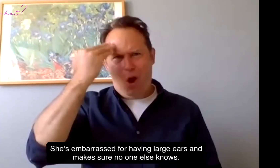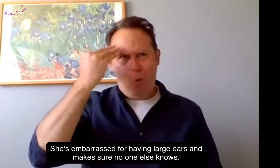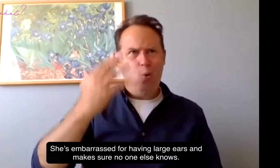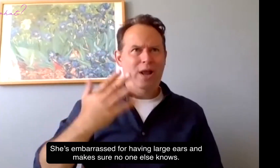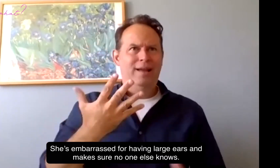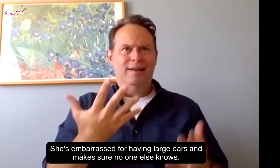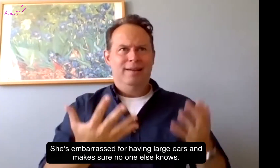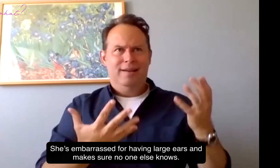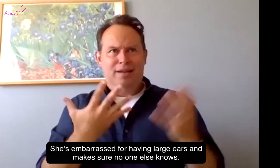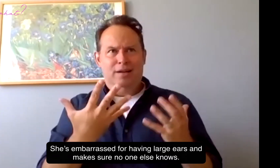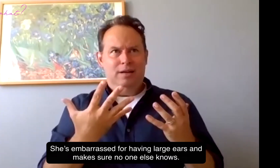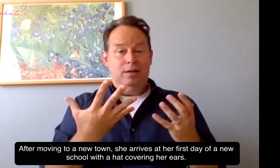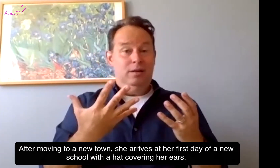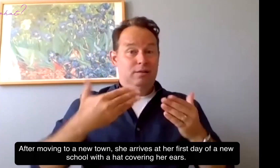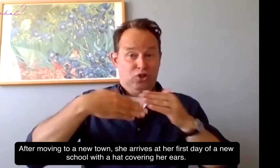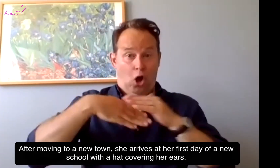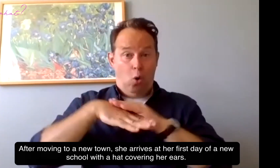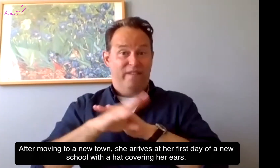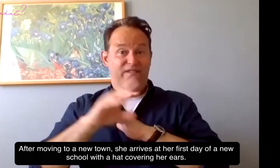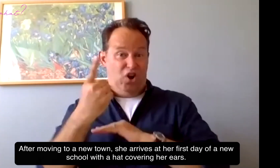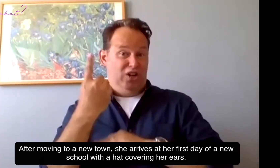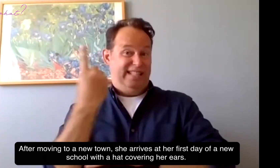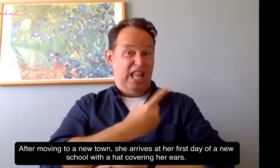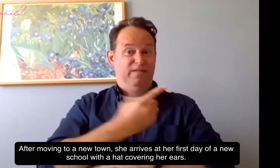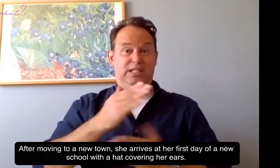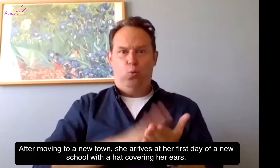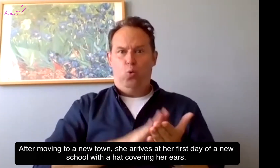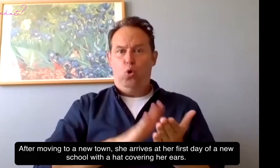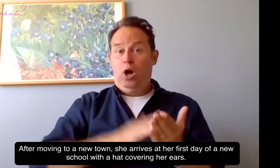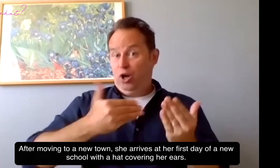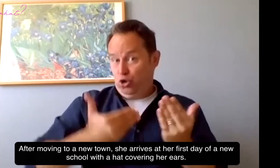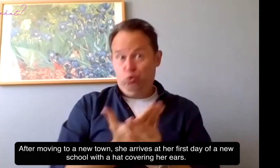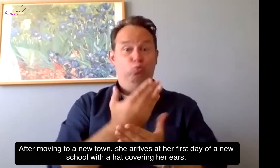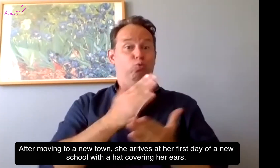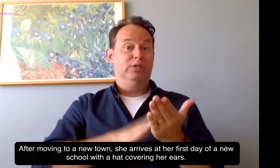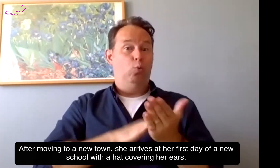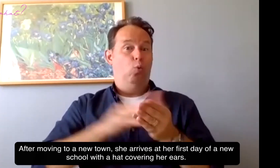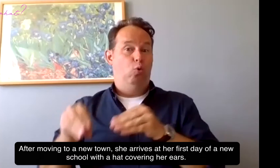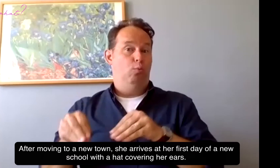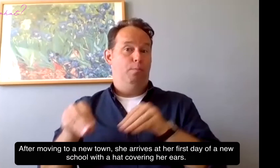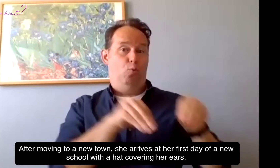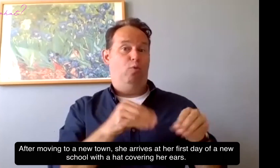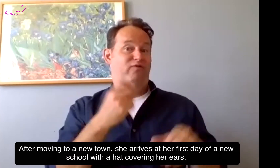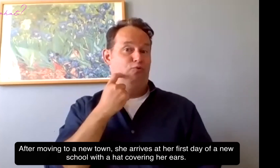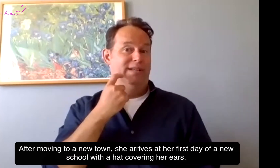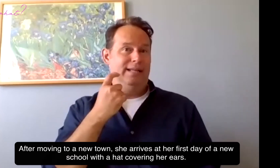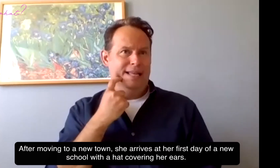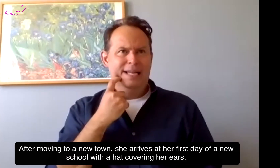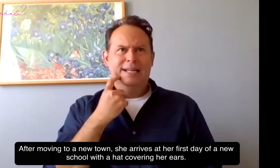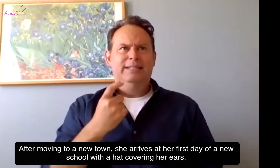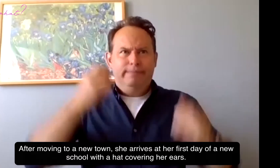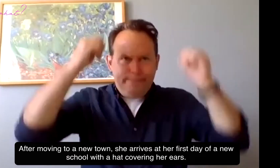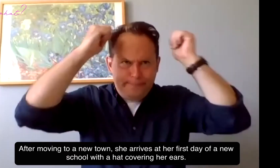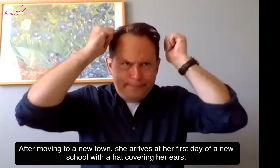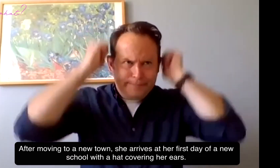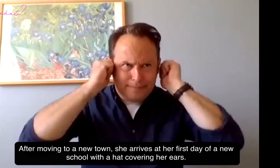ears and makes sure no one else knows. After moving to a new town, she arrives on her first day of a new school with a hat